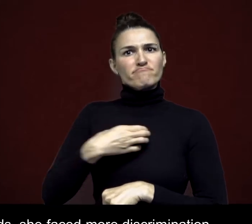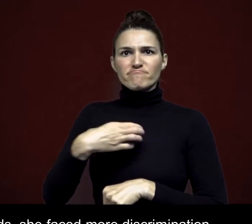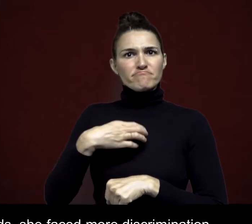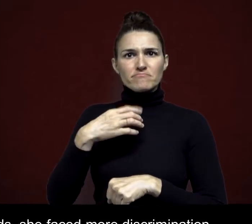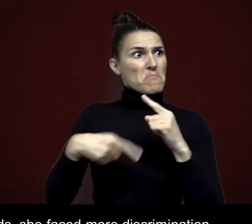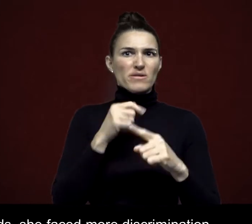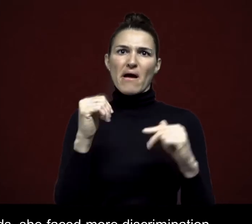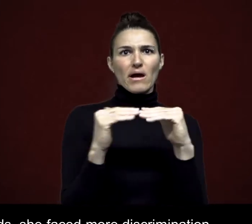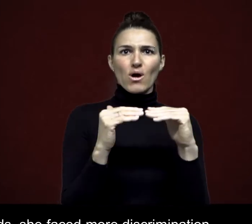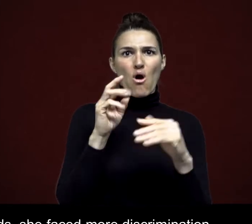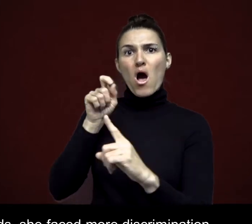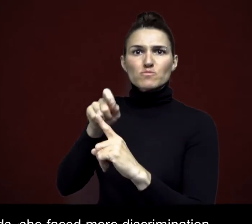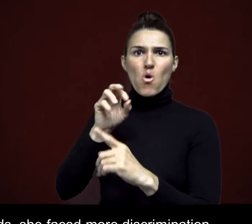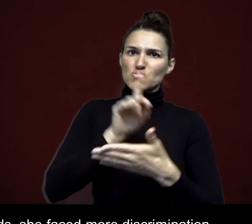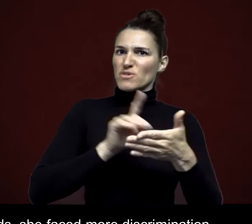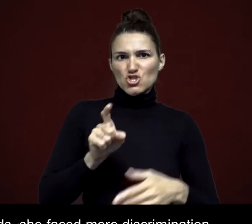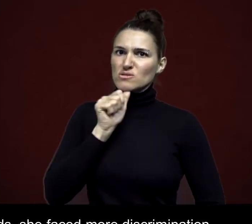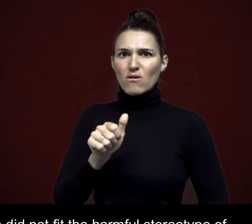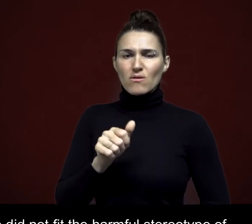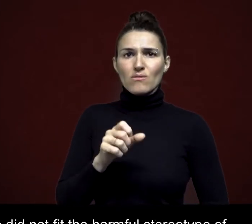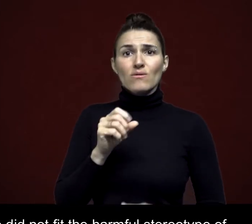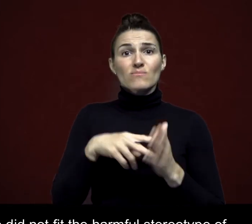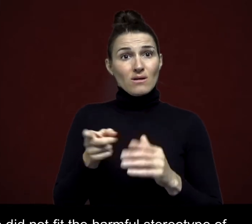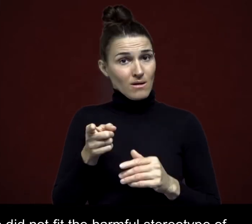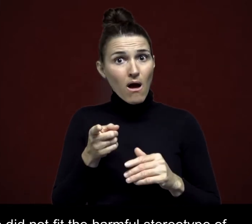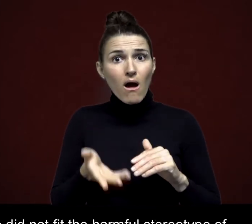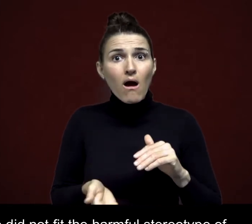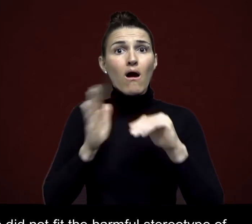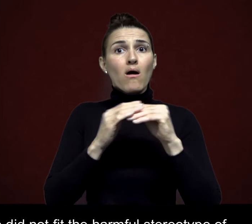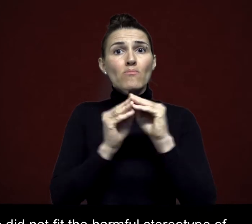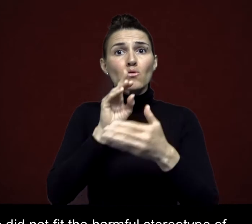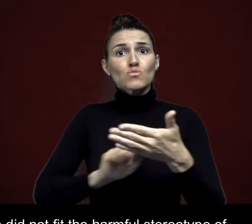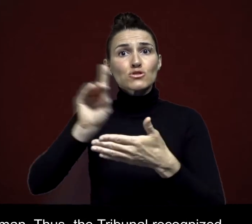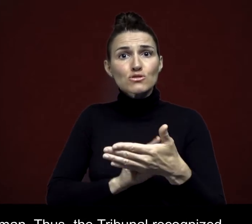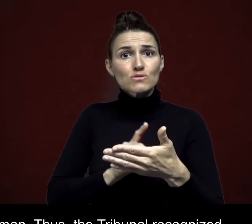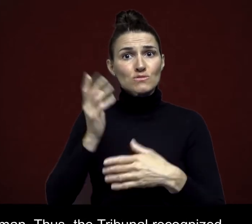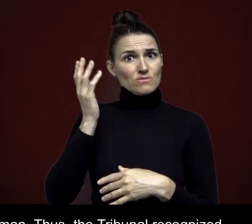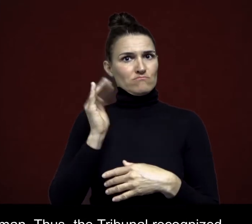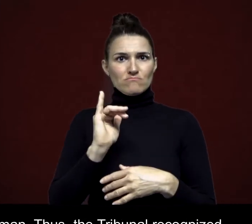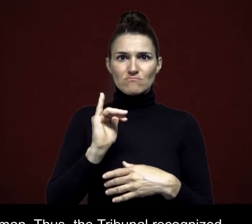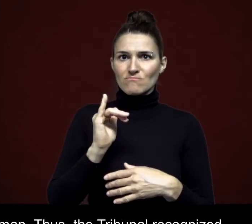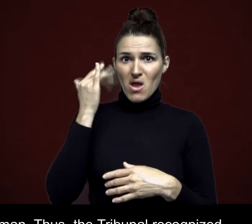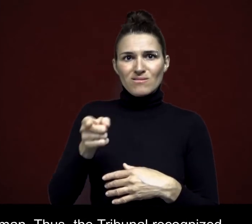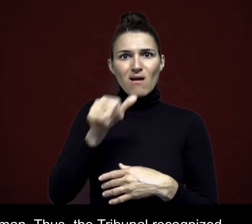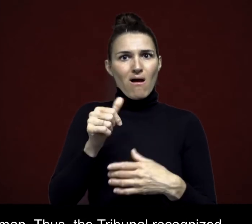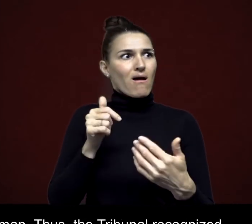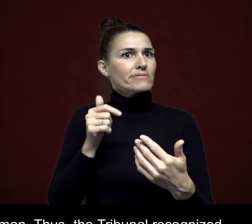other words, she faced more discrimination because she did not fit the harmful stereotype of an Asian woman. Thus, the tribunal